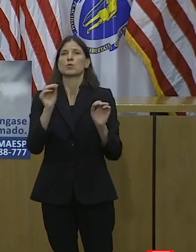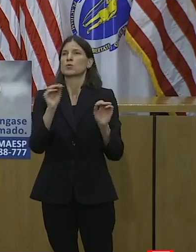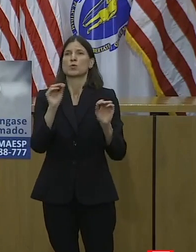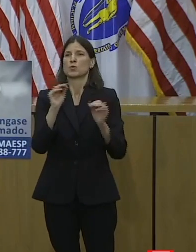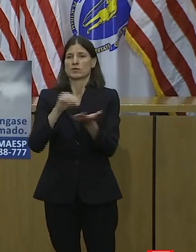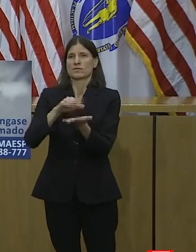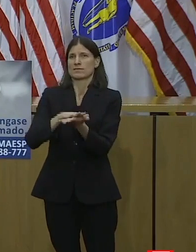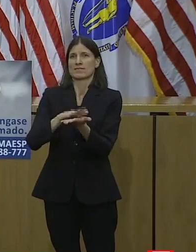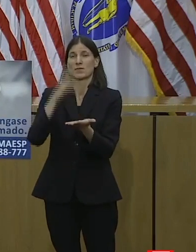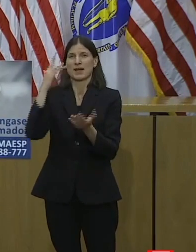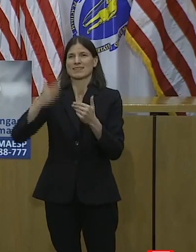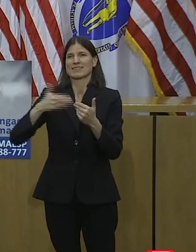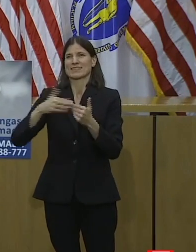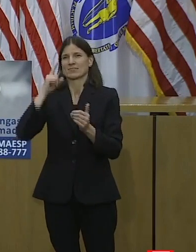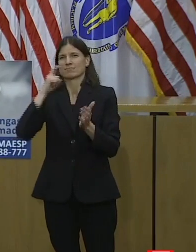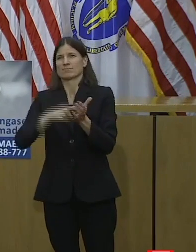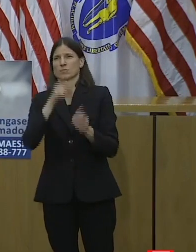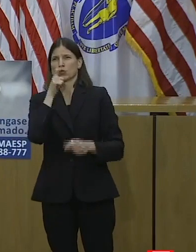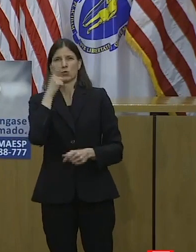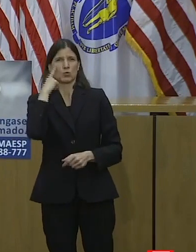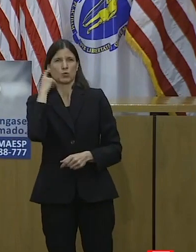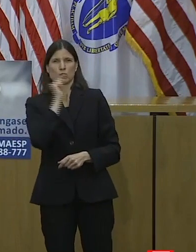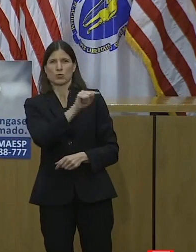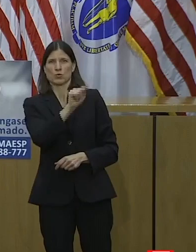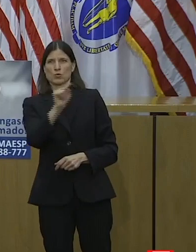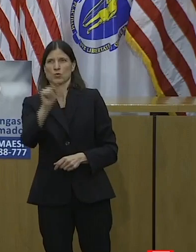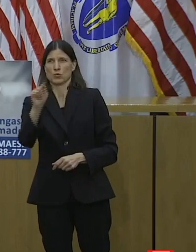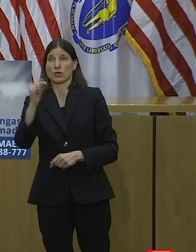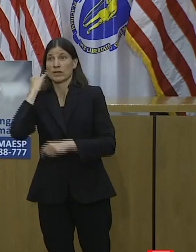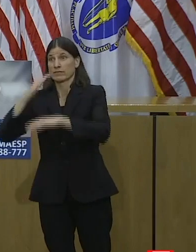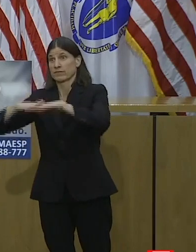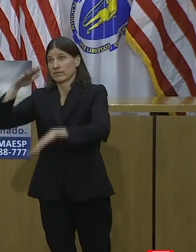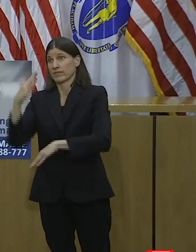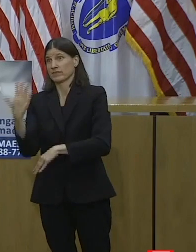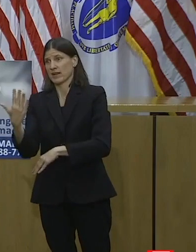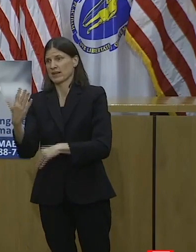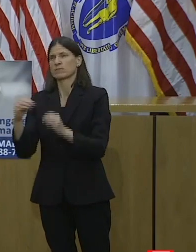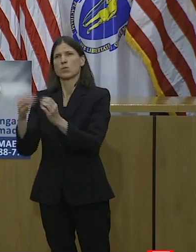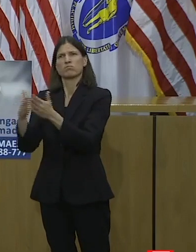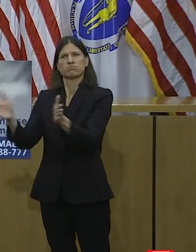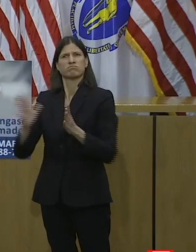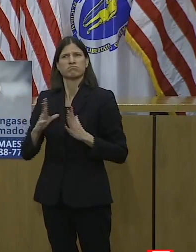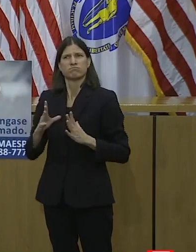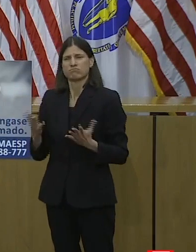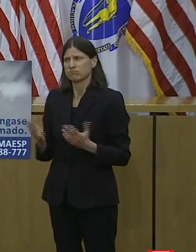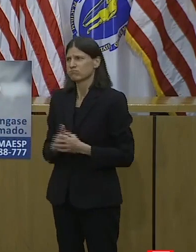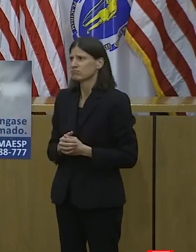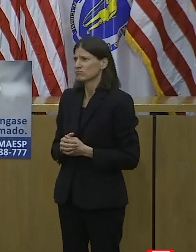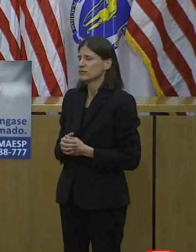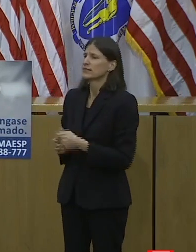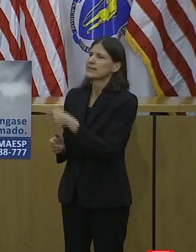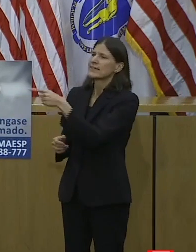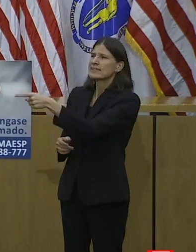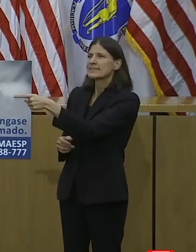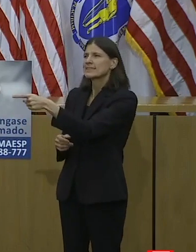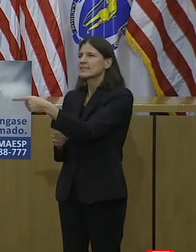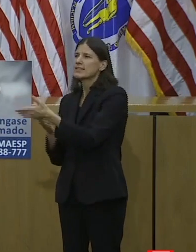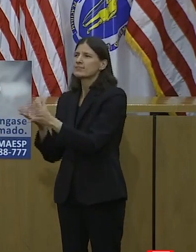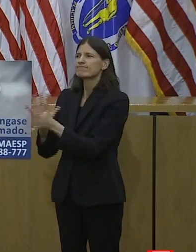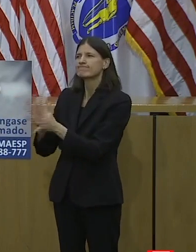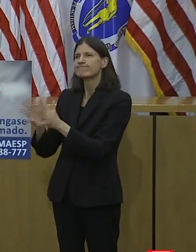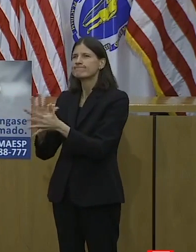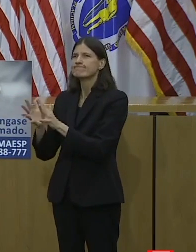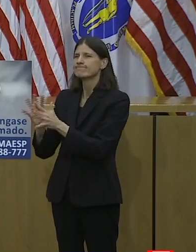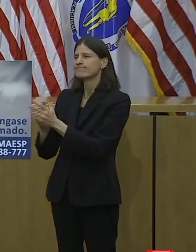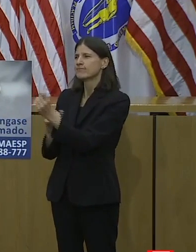right to share that data with their communities. I feel like people who live in certain communities, if they see that data, that could have an